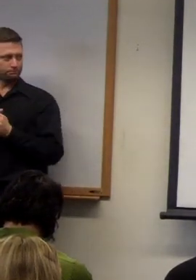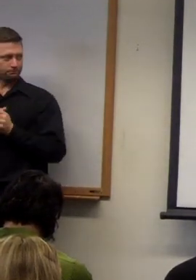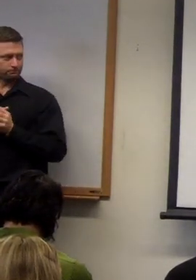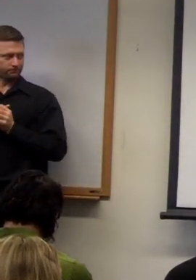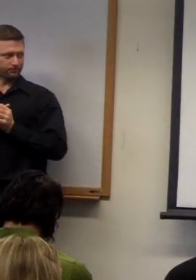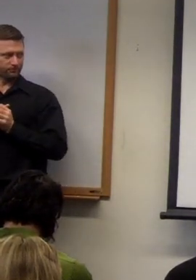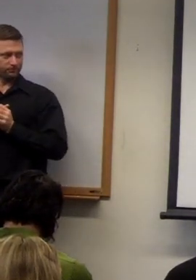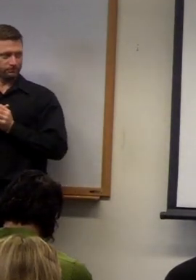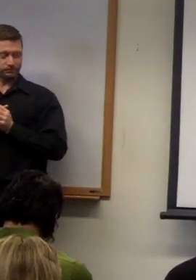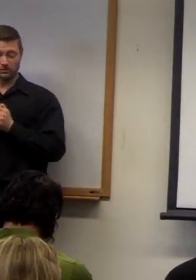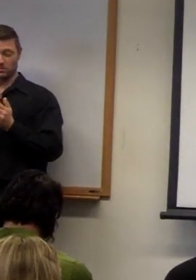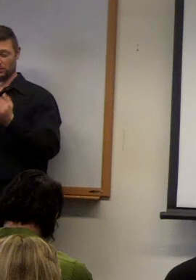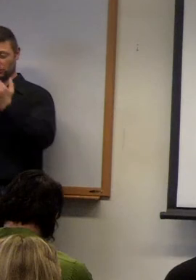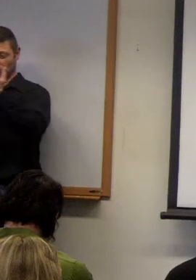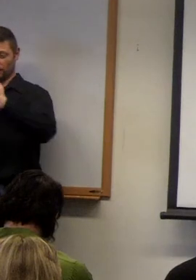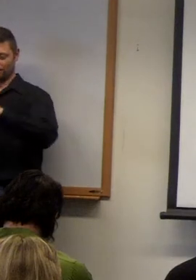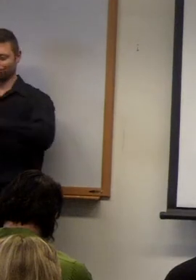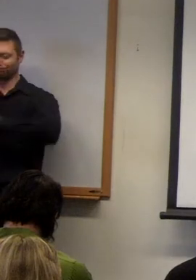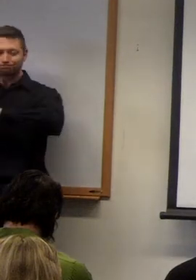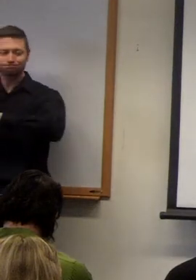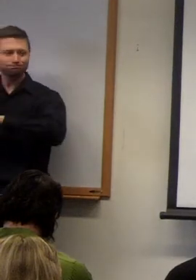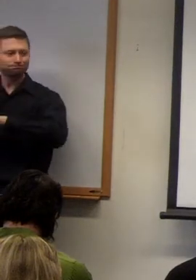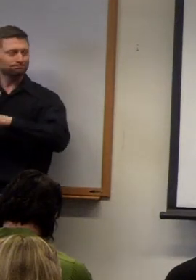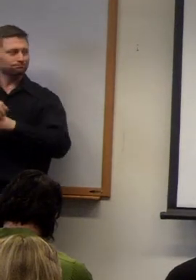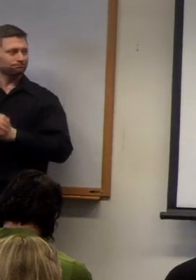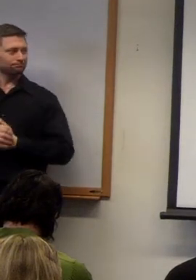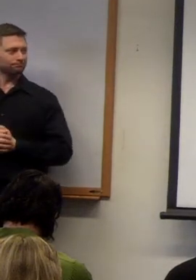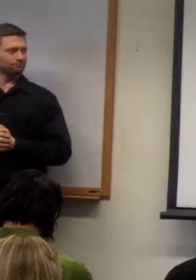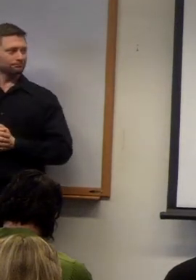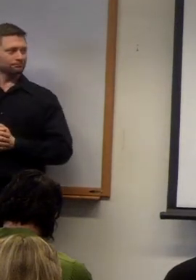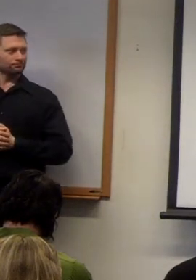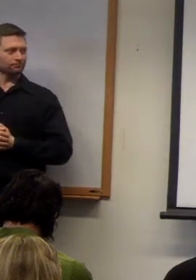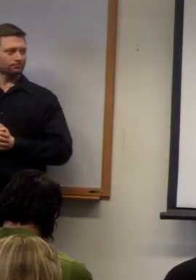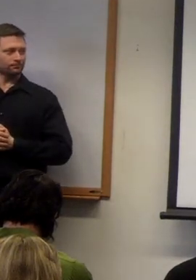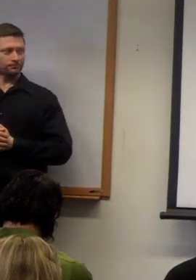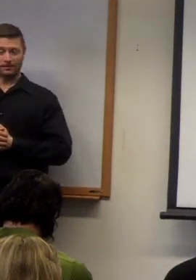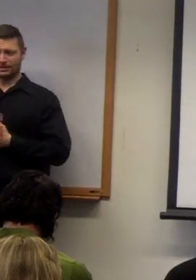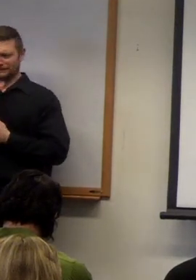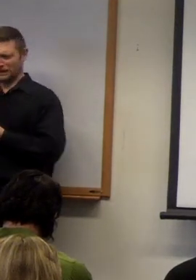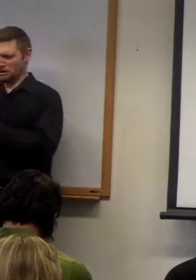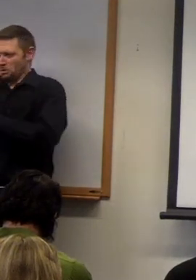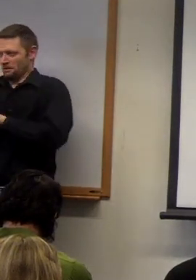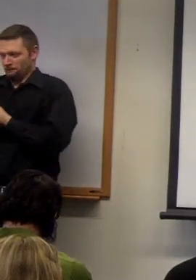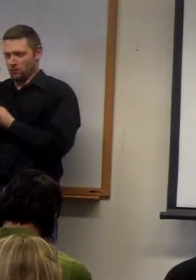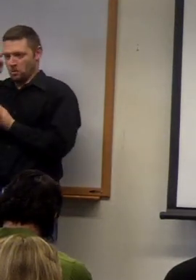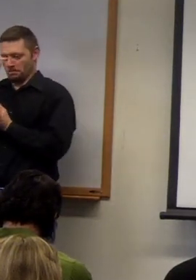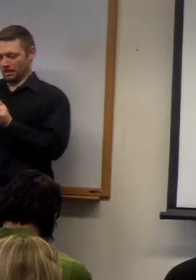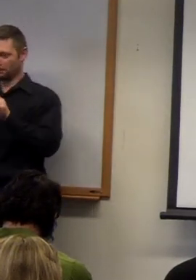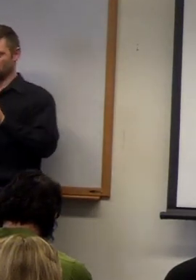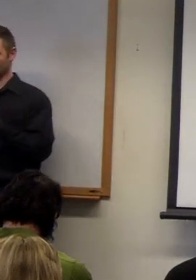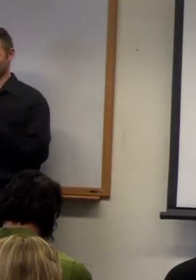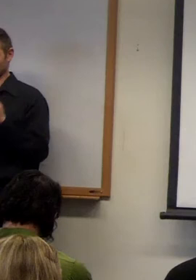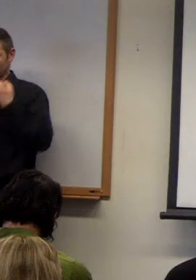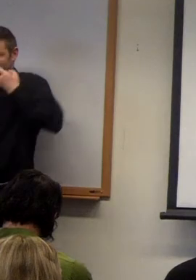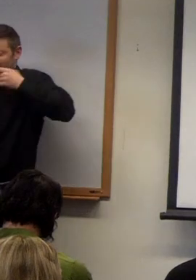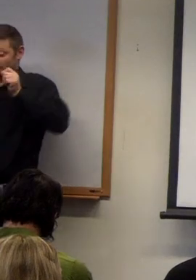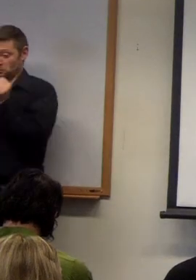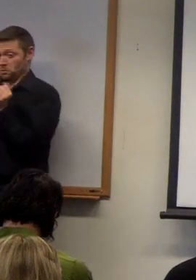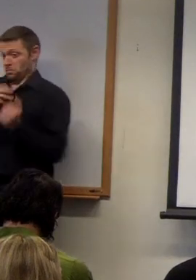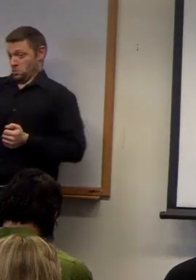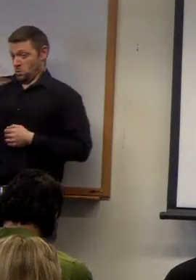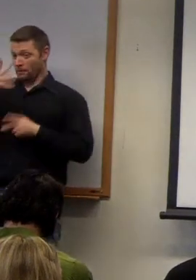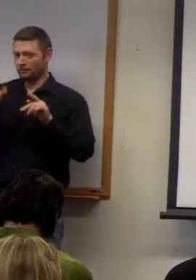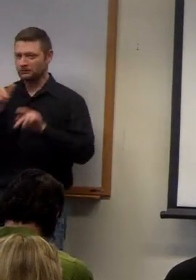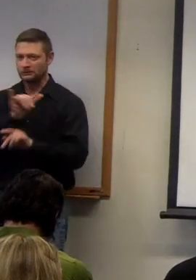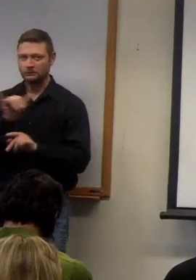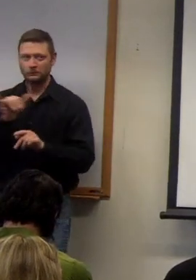just to basically divide and conquer us, right? And this isn't a thing that works against black people. This is a thing that works against white people. And that's